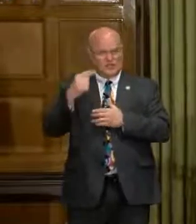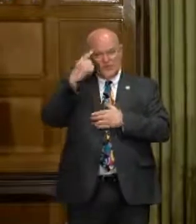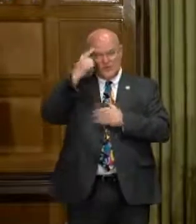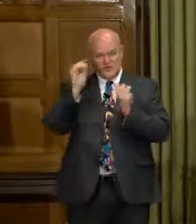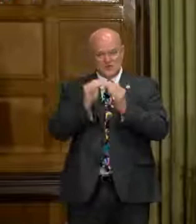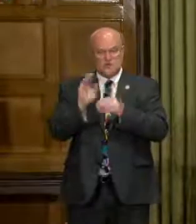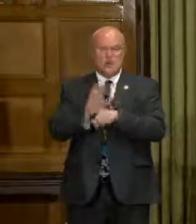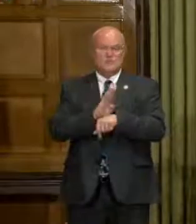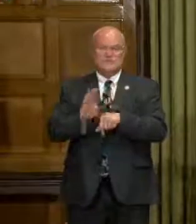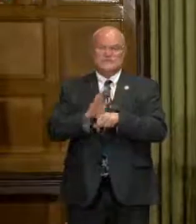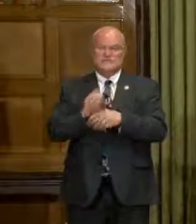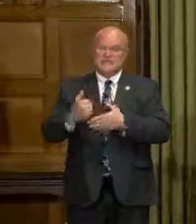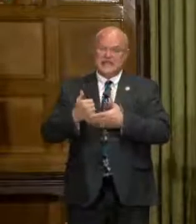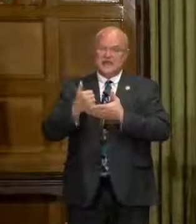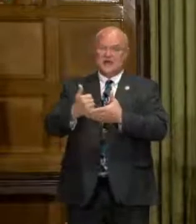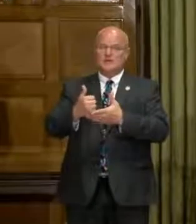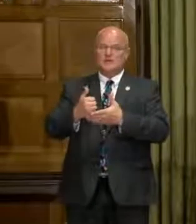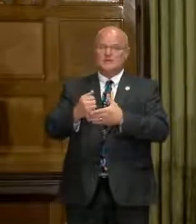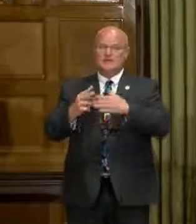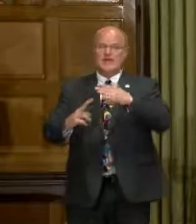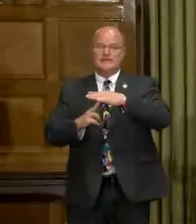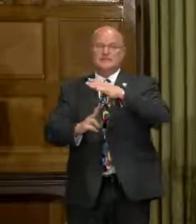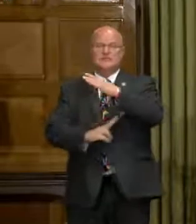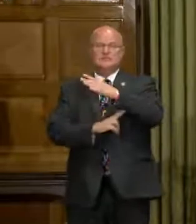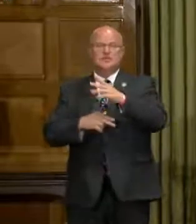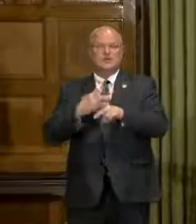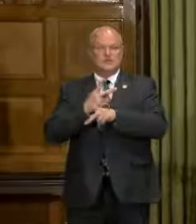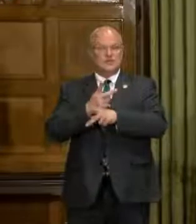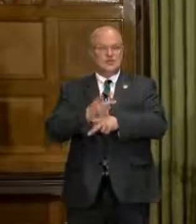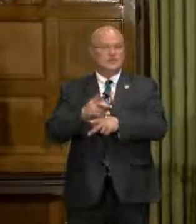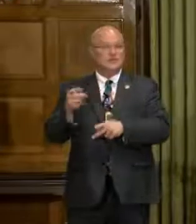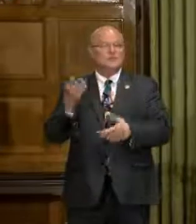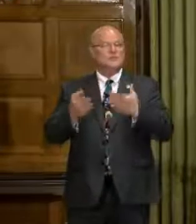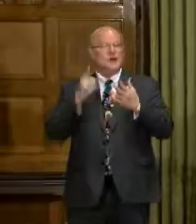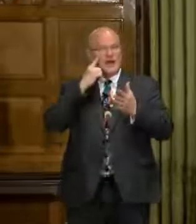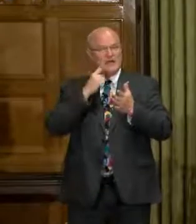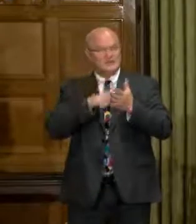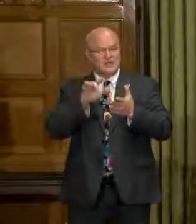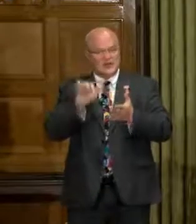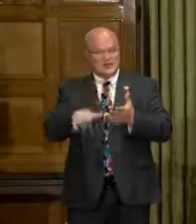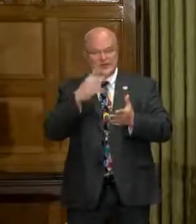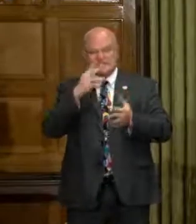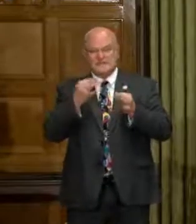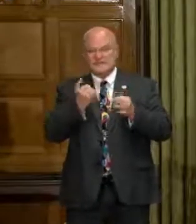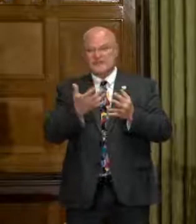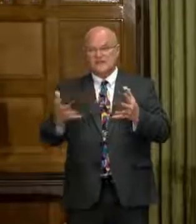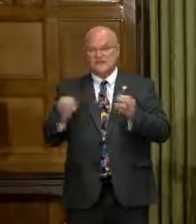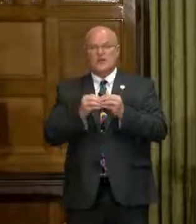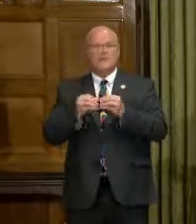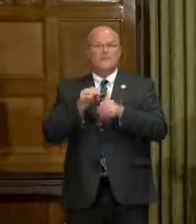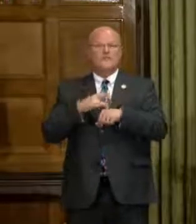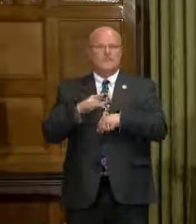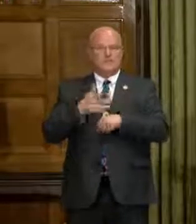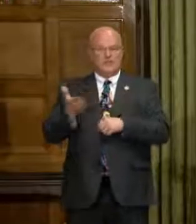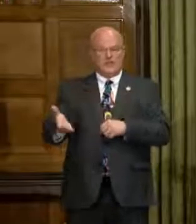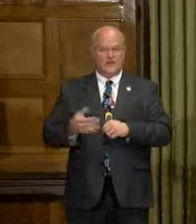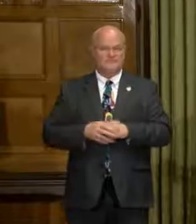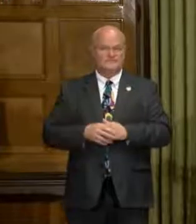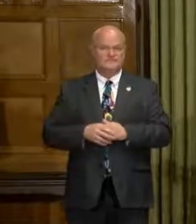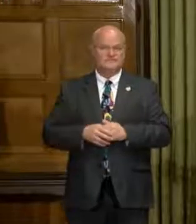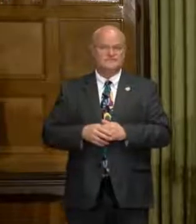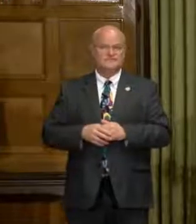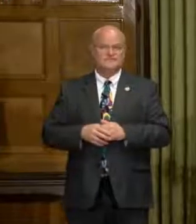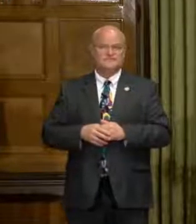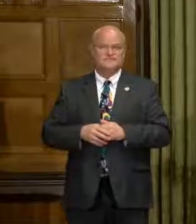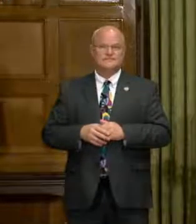for small businesses to help them as a bridge loan. So you might check that out and see if there's anything more available there.